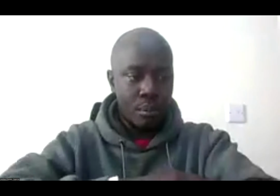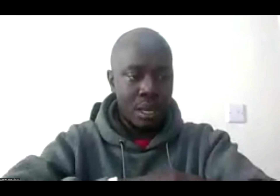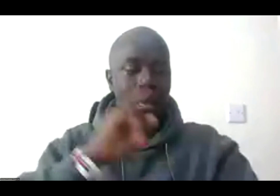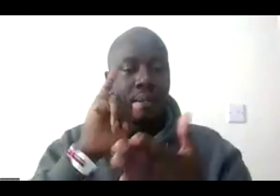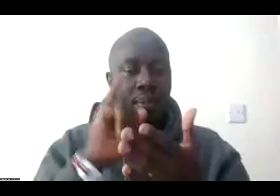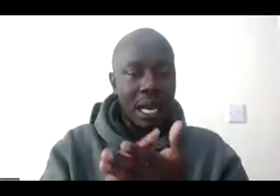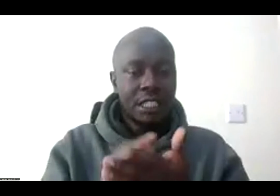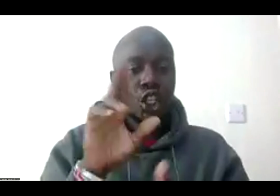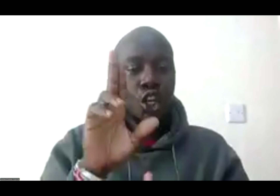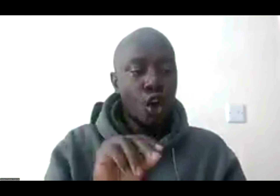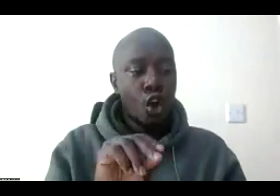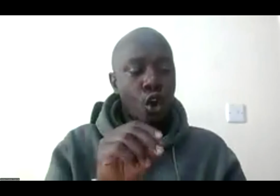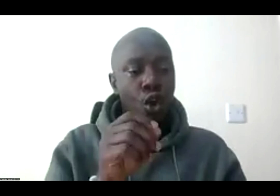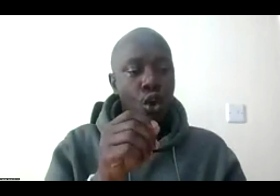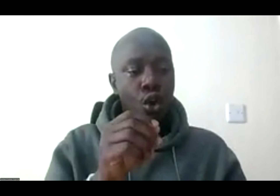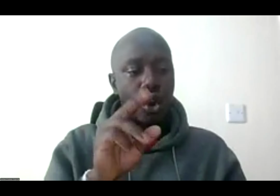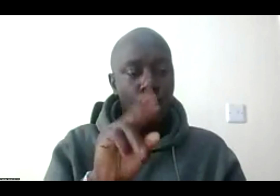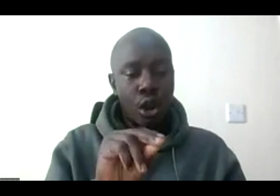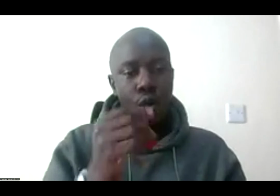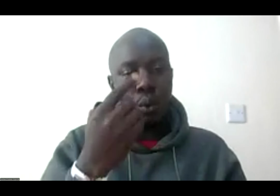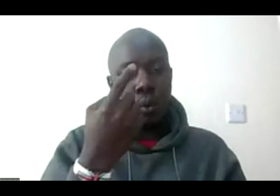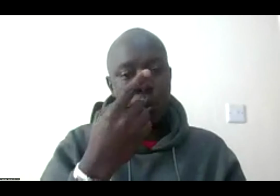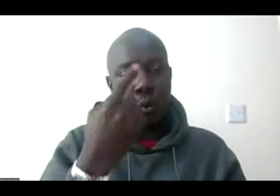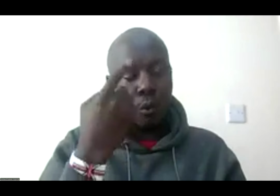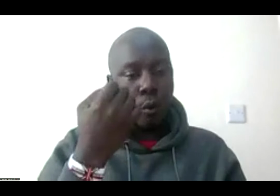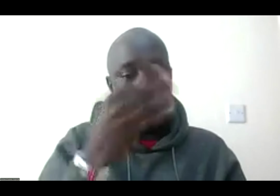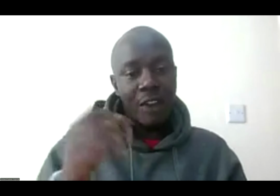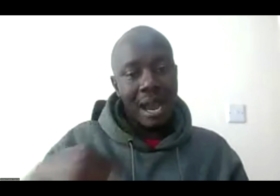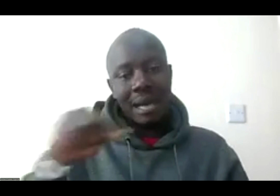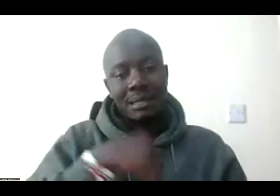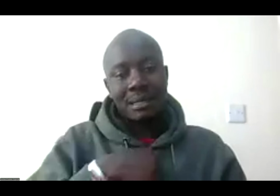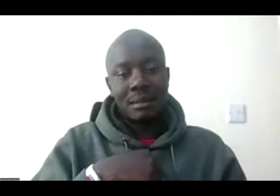So that we can use it as we are updating our platform,